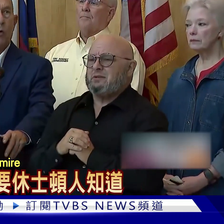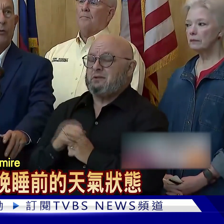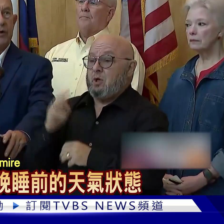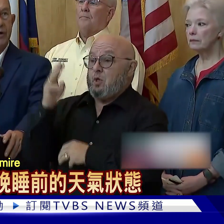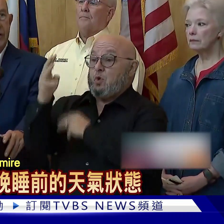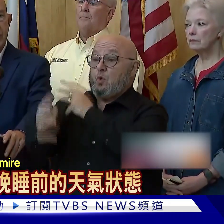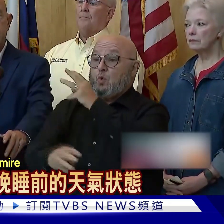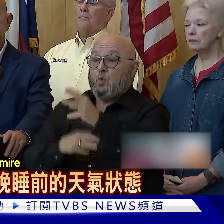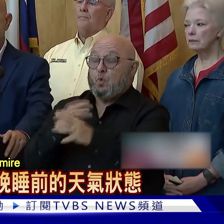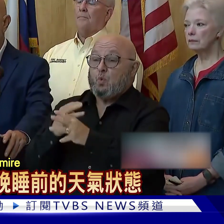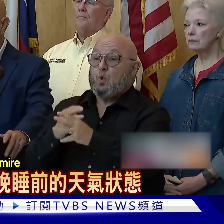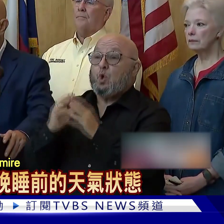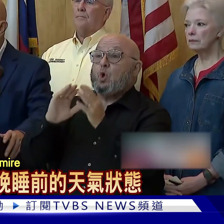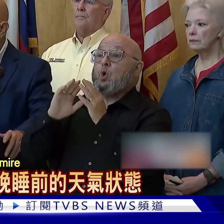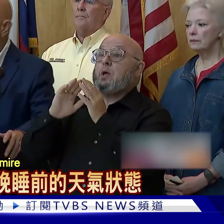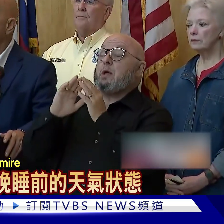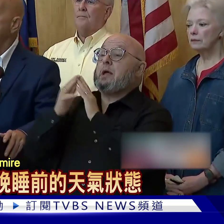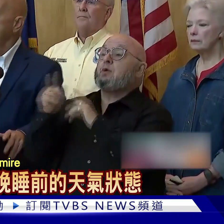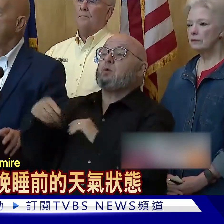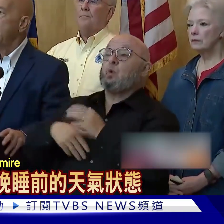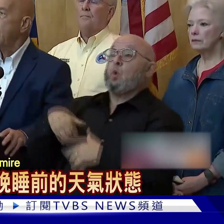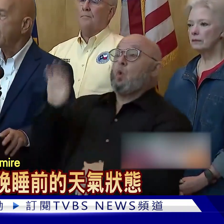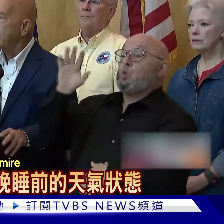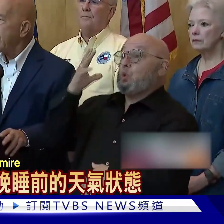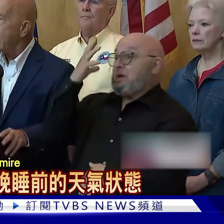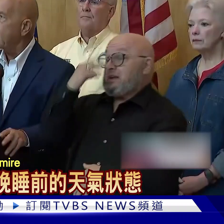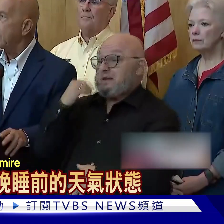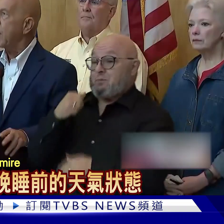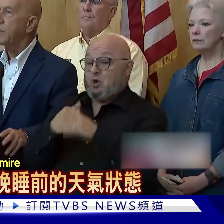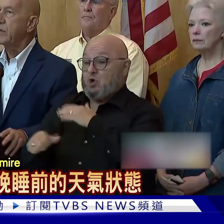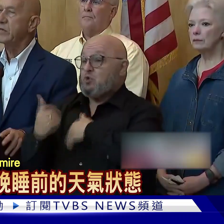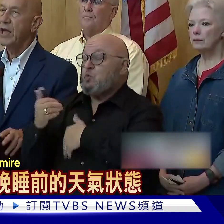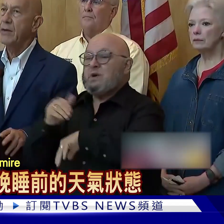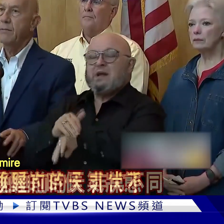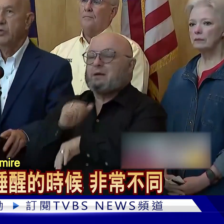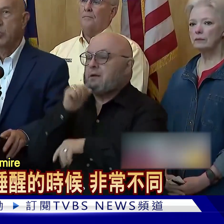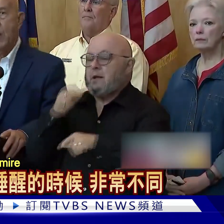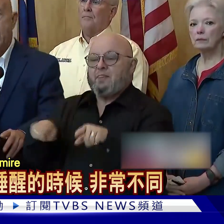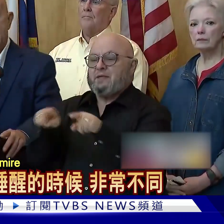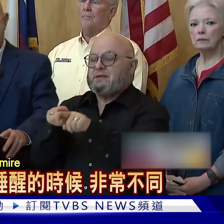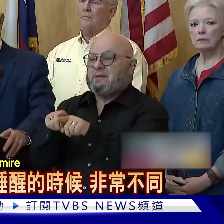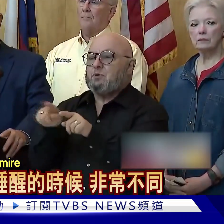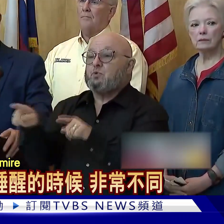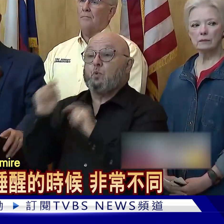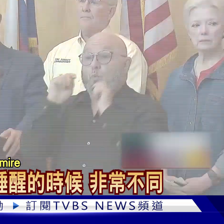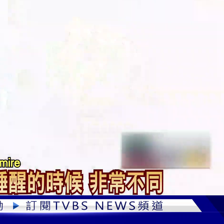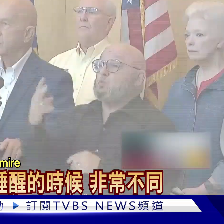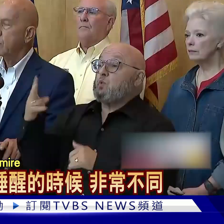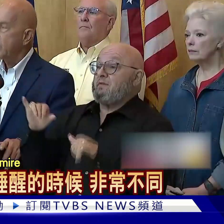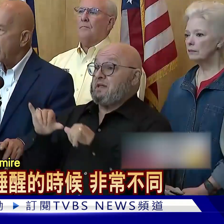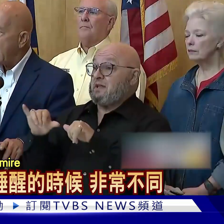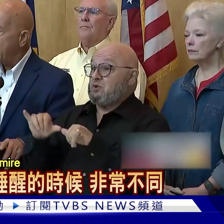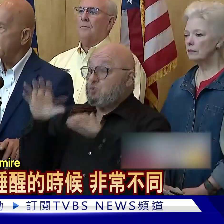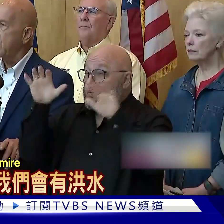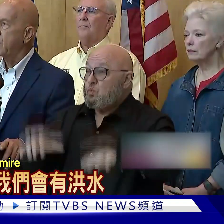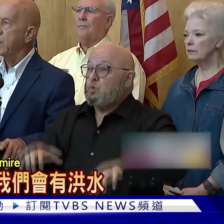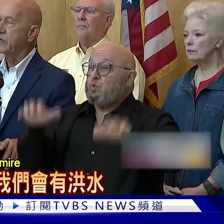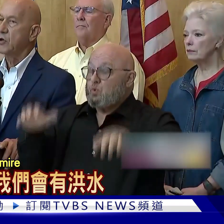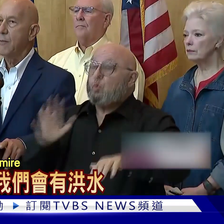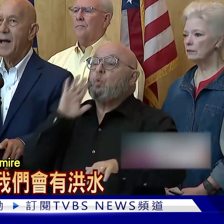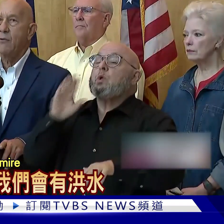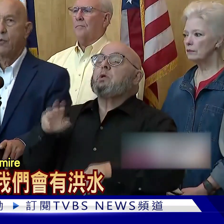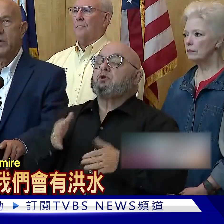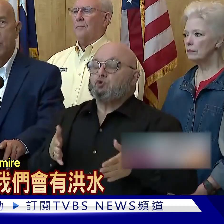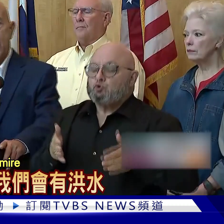the world, the conditions that you go to sleep.Under tonight will not be the same that you wake up in the morning. So we will have